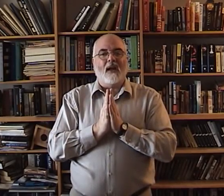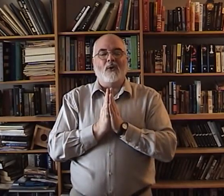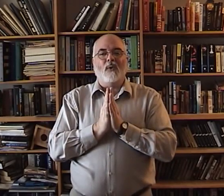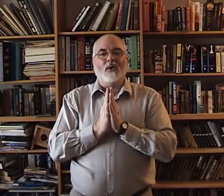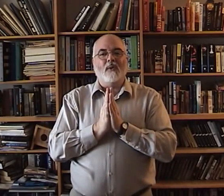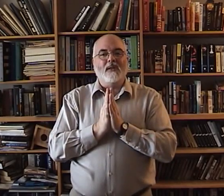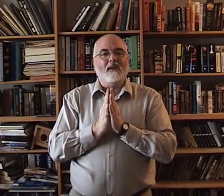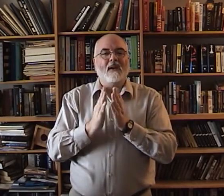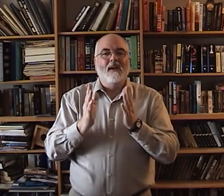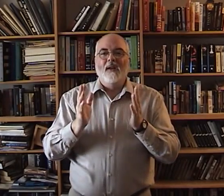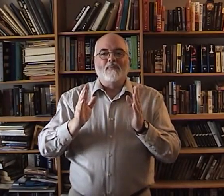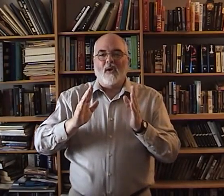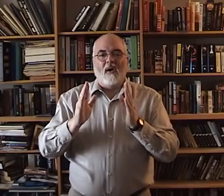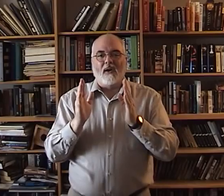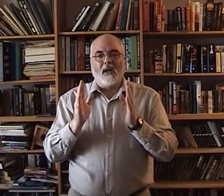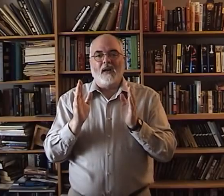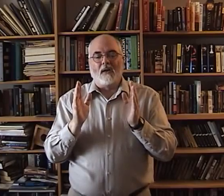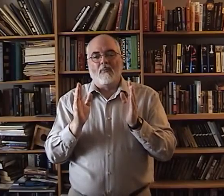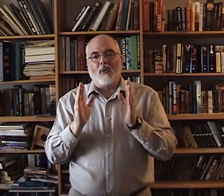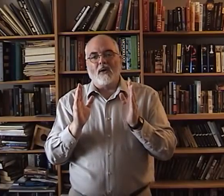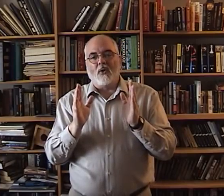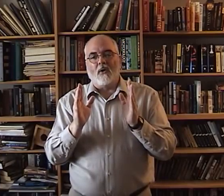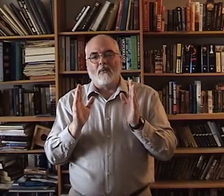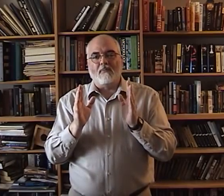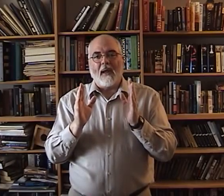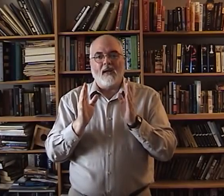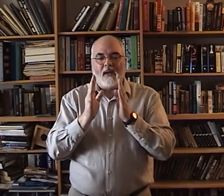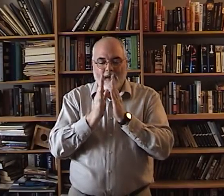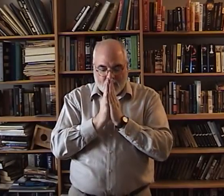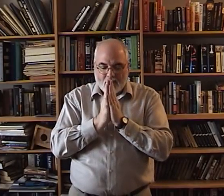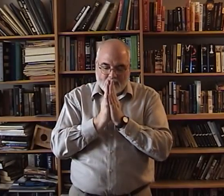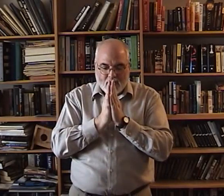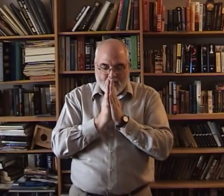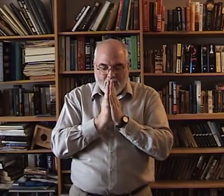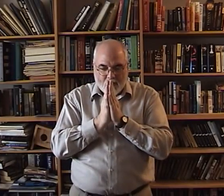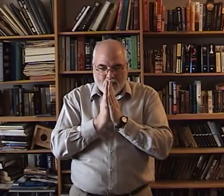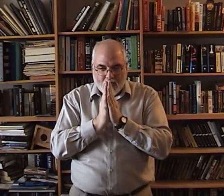what you would see on any little boy or girl painting of them saying their prayer.